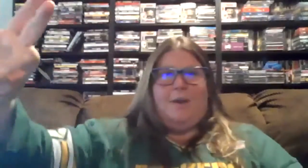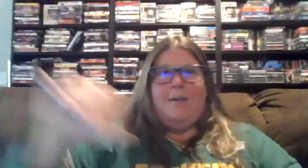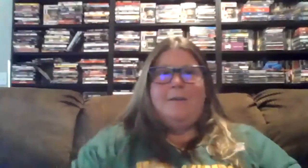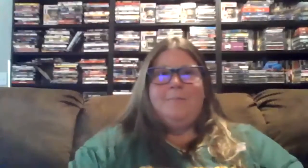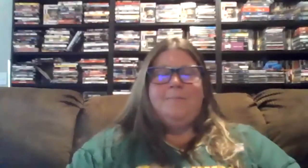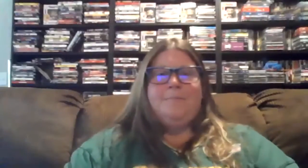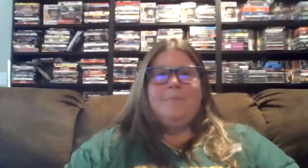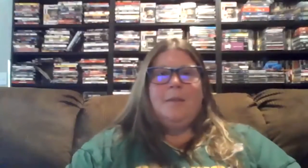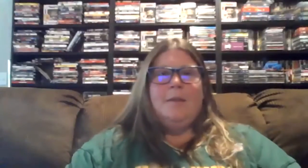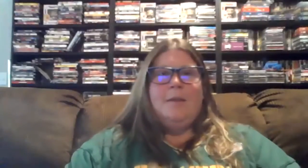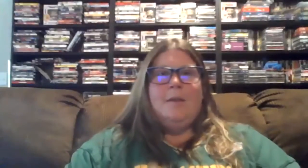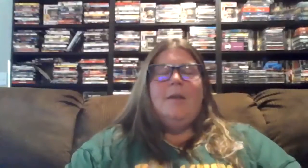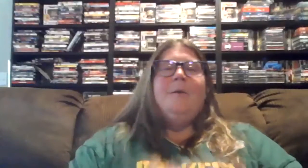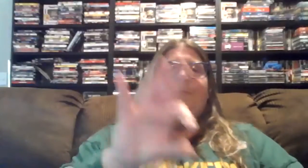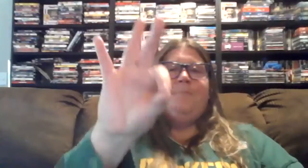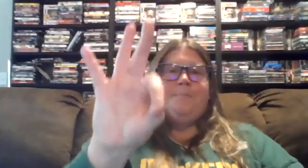away. What's an F?